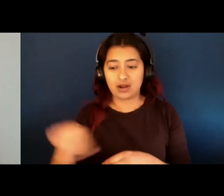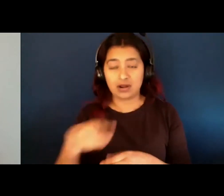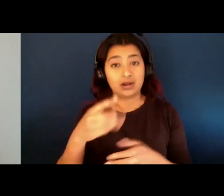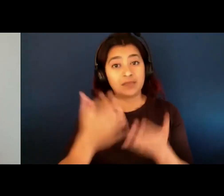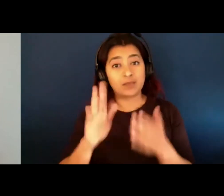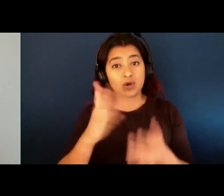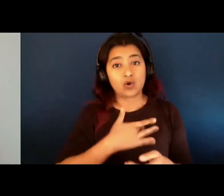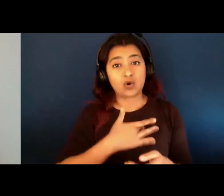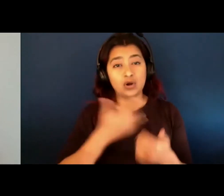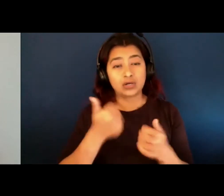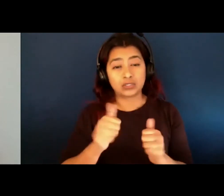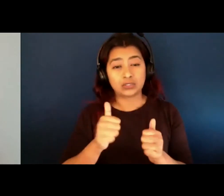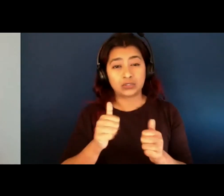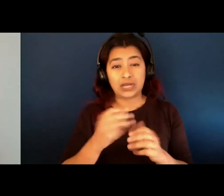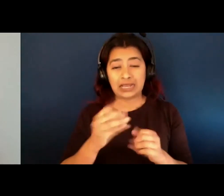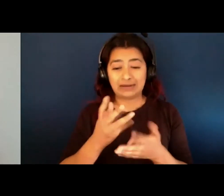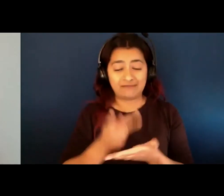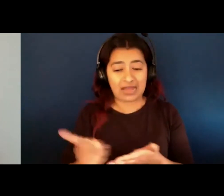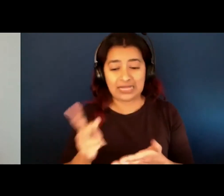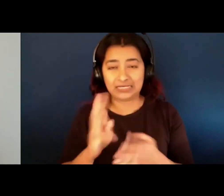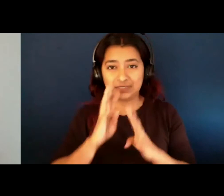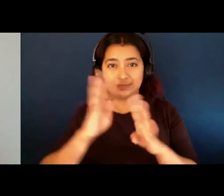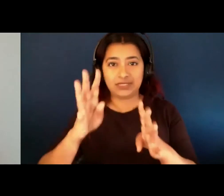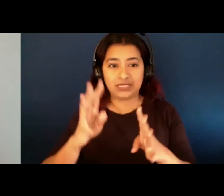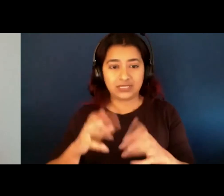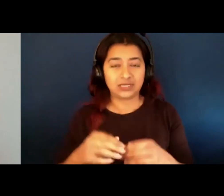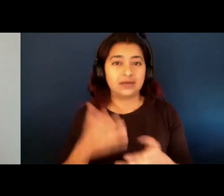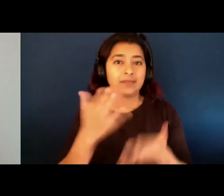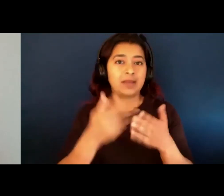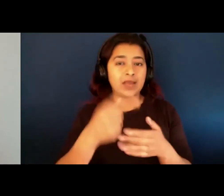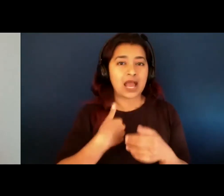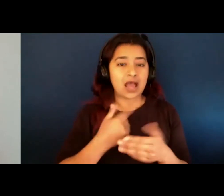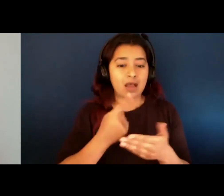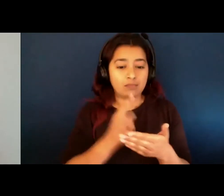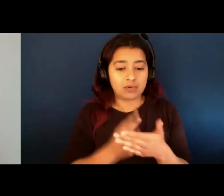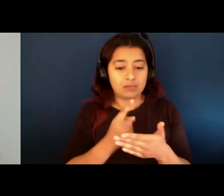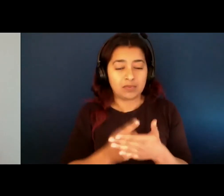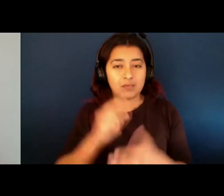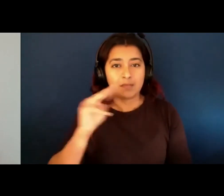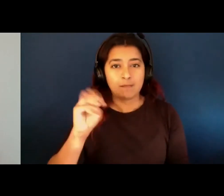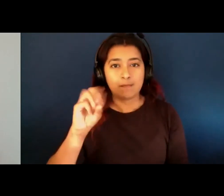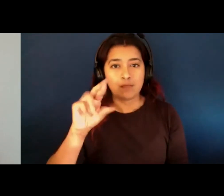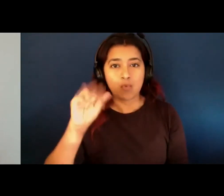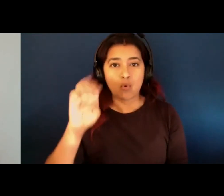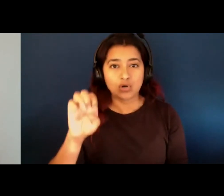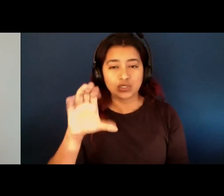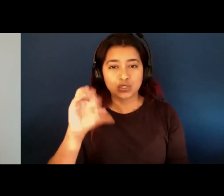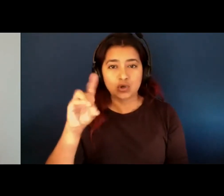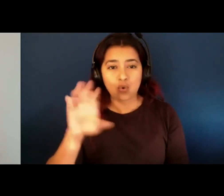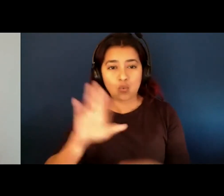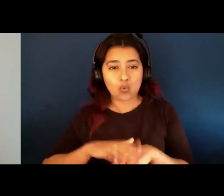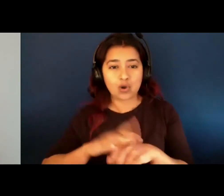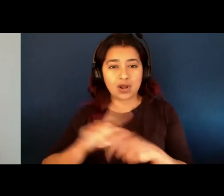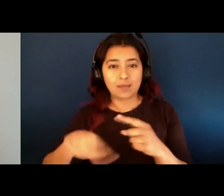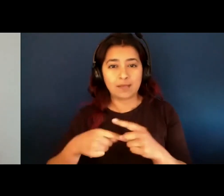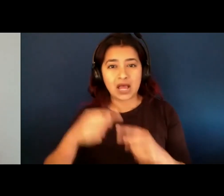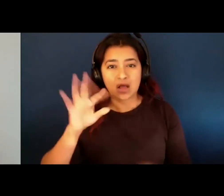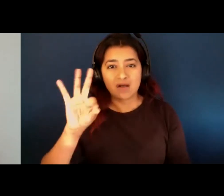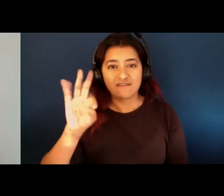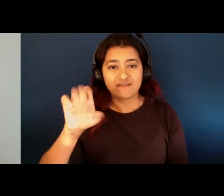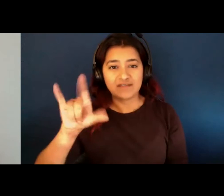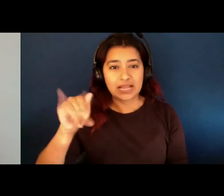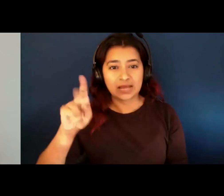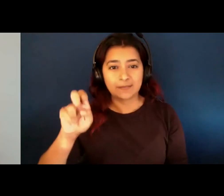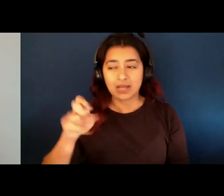to speak. Maybe it was transmitting Morse code warnings about Felipe. Maybe it was screaming, "Break up,